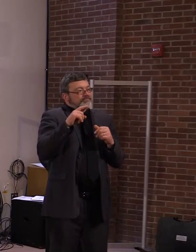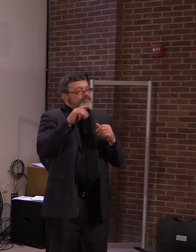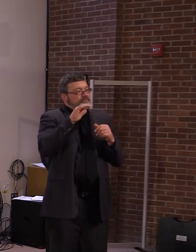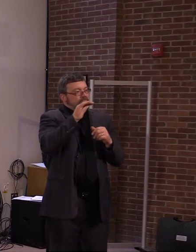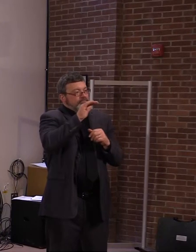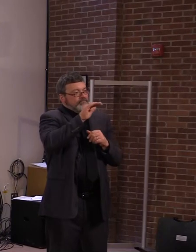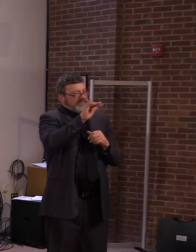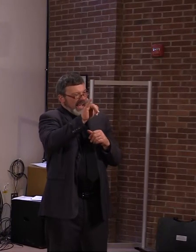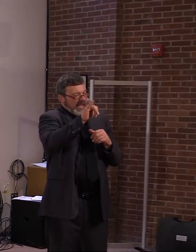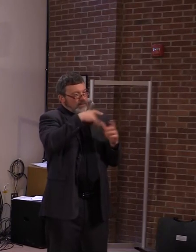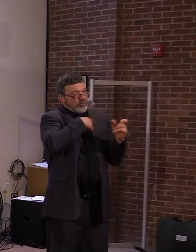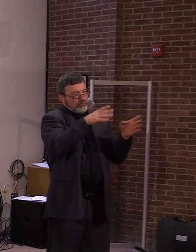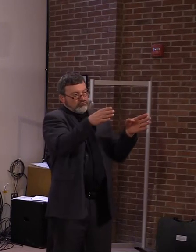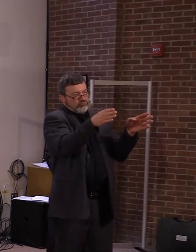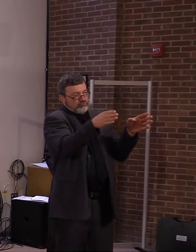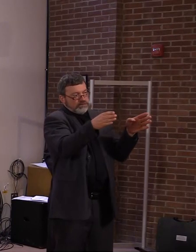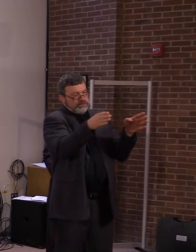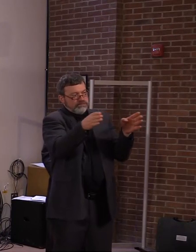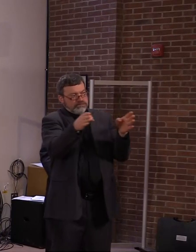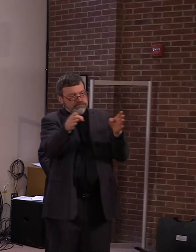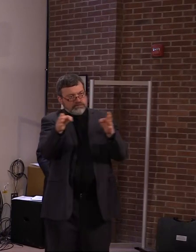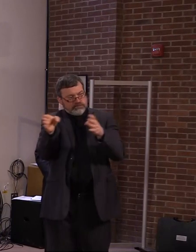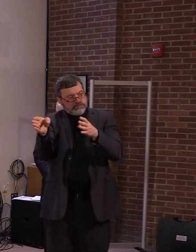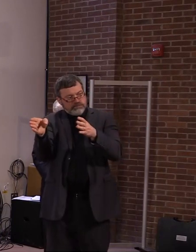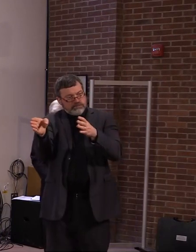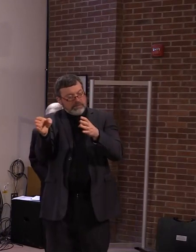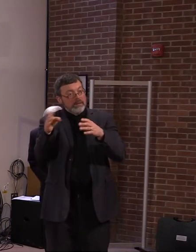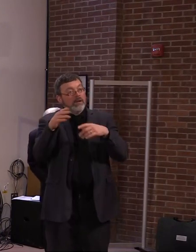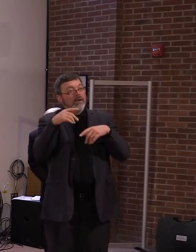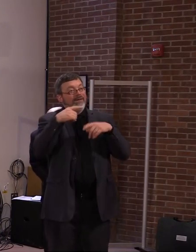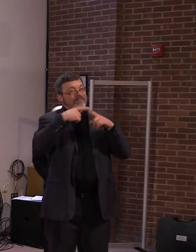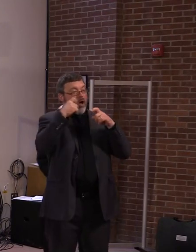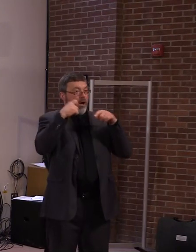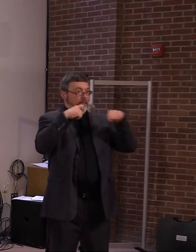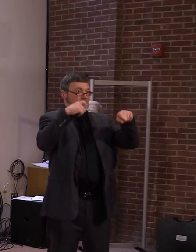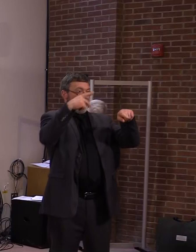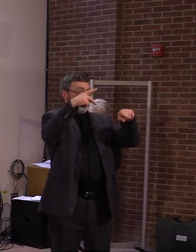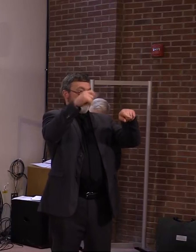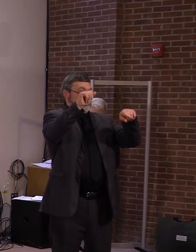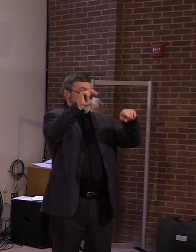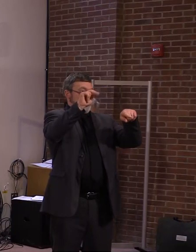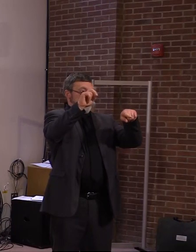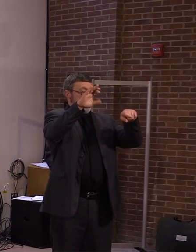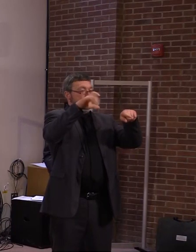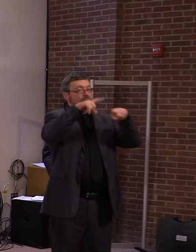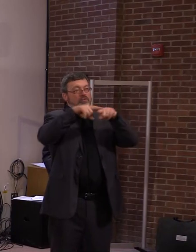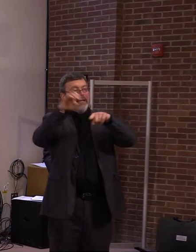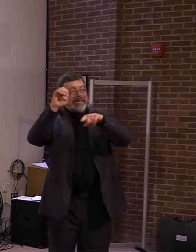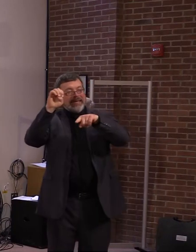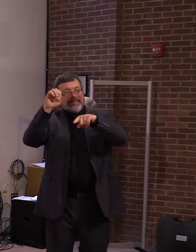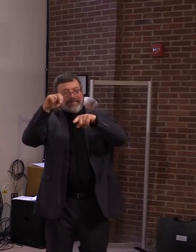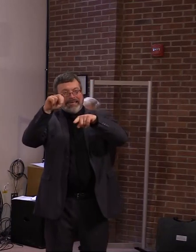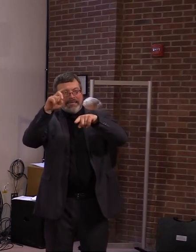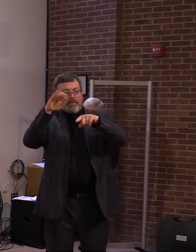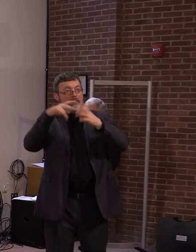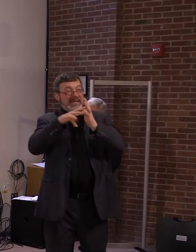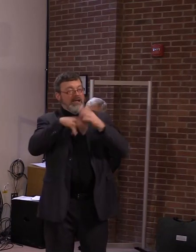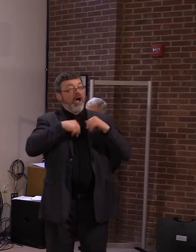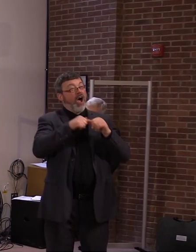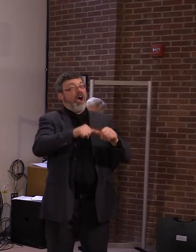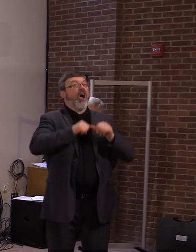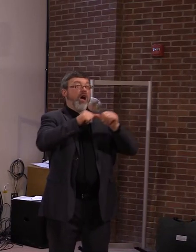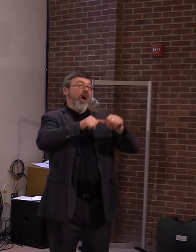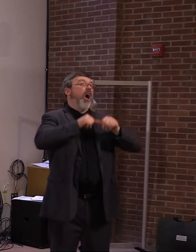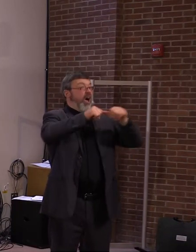transition from pandemic to endemic, where we're going to not have all the reporting